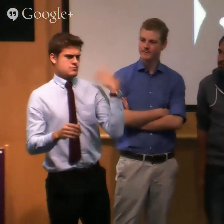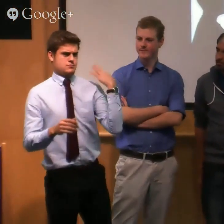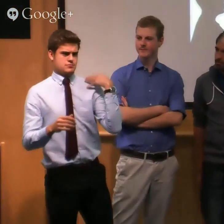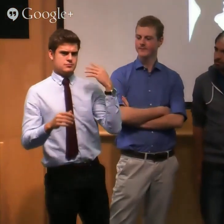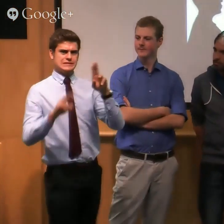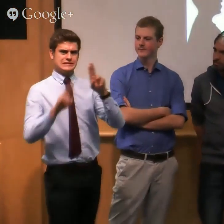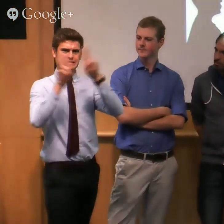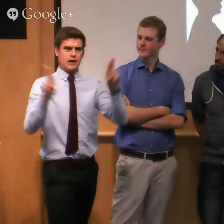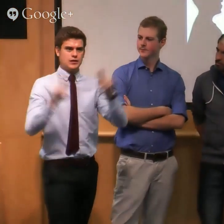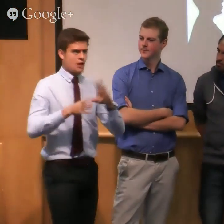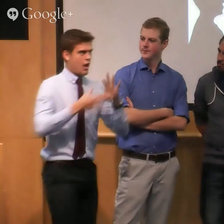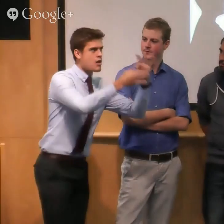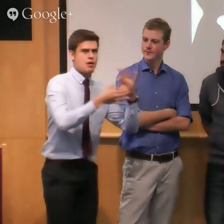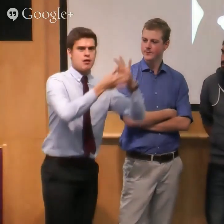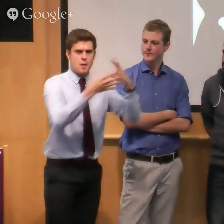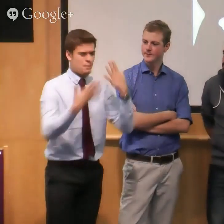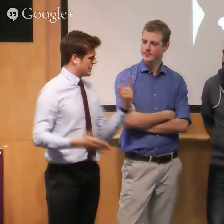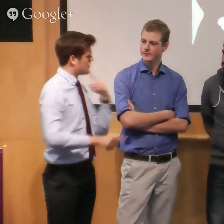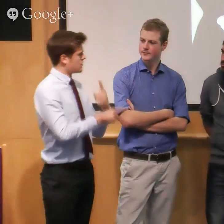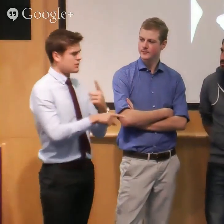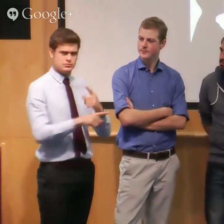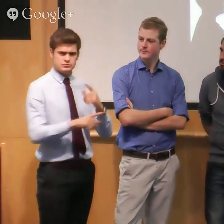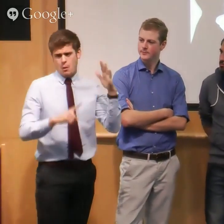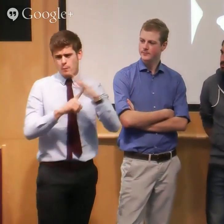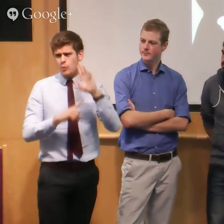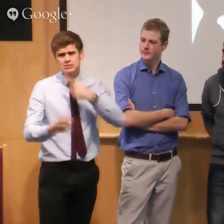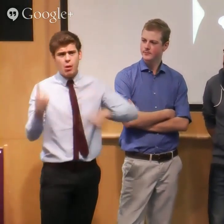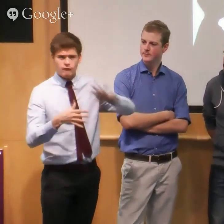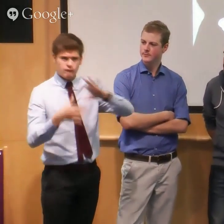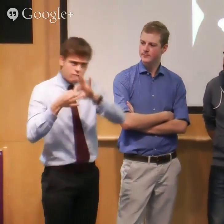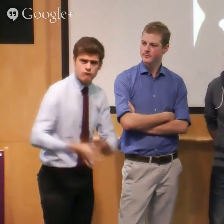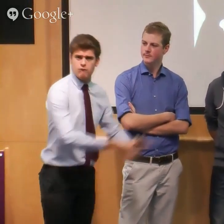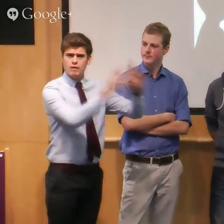Just to add, as Thomas has mentioned, the